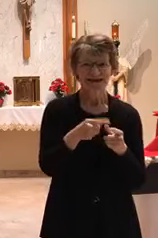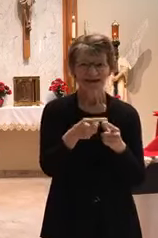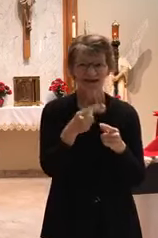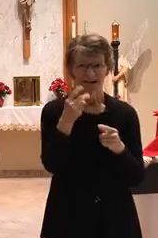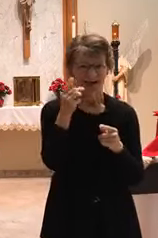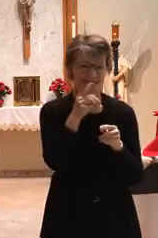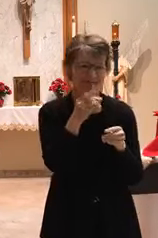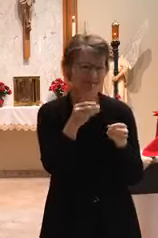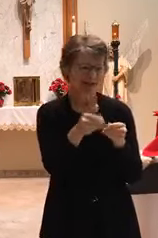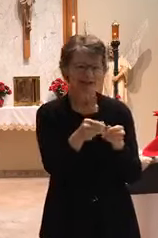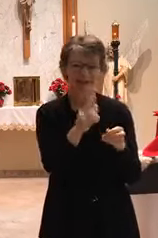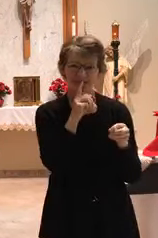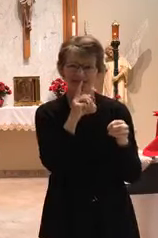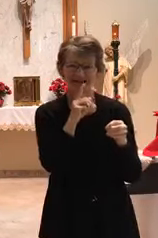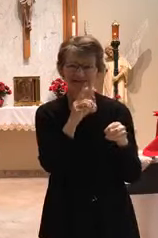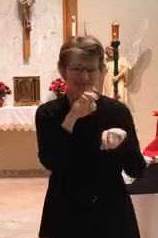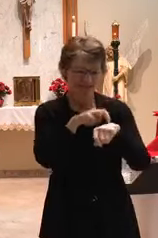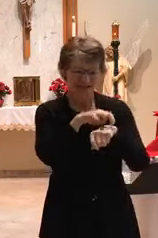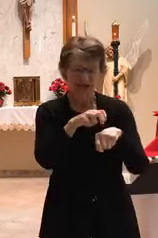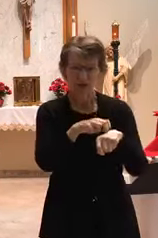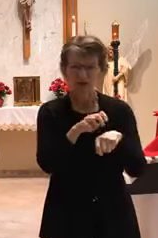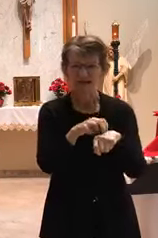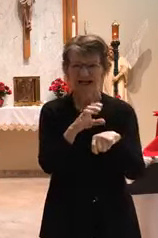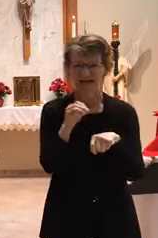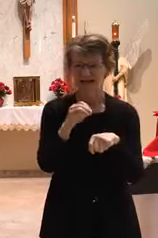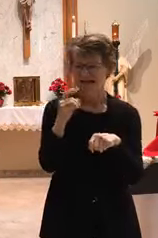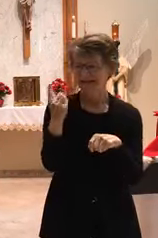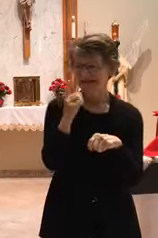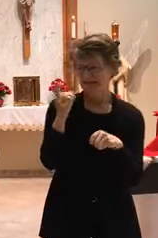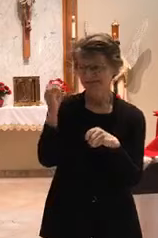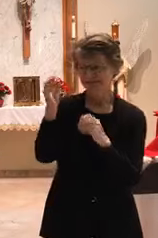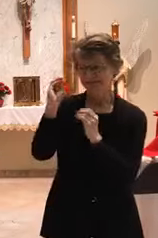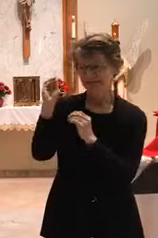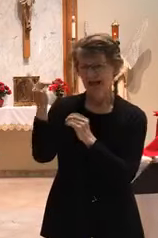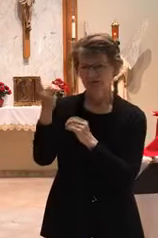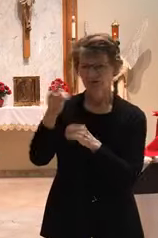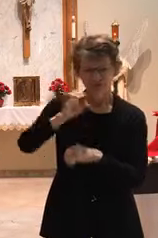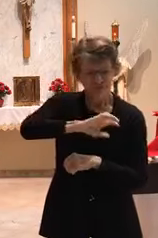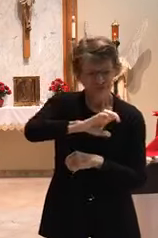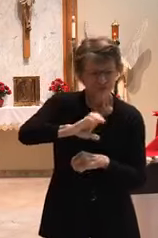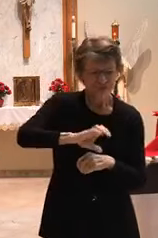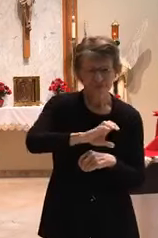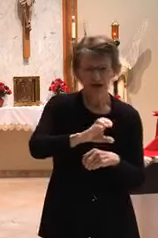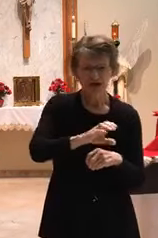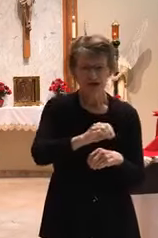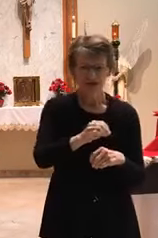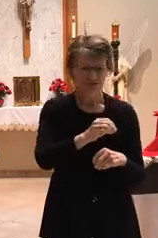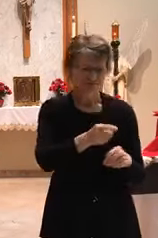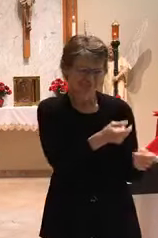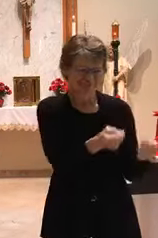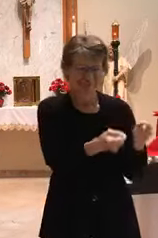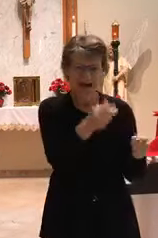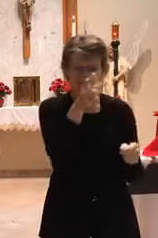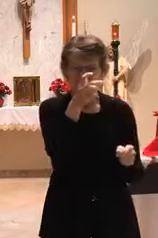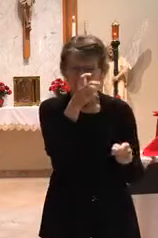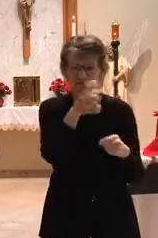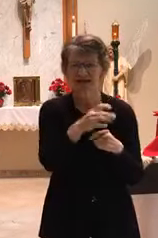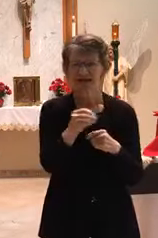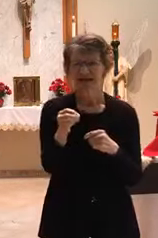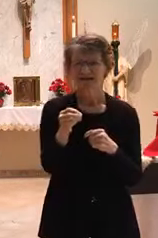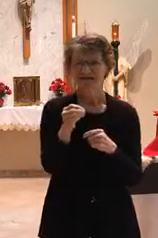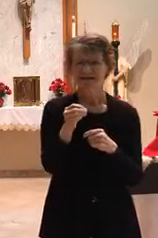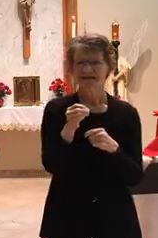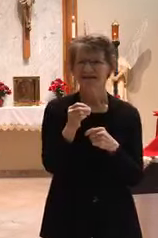potato blight and all sorts of things. There's people who build apparatuses out there, and I talked to one man, big